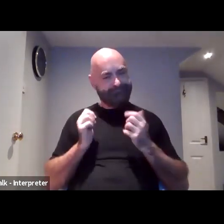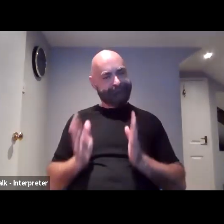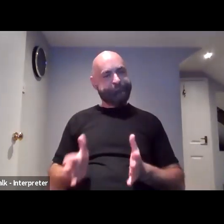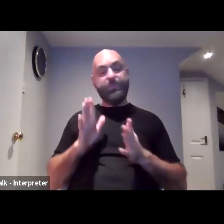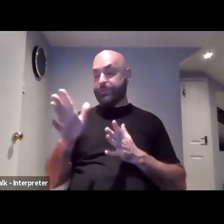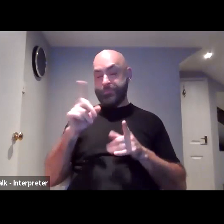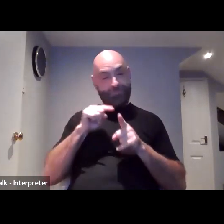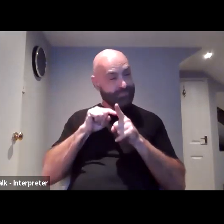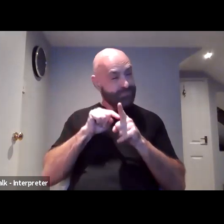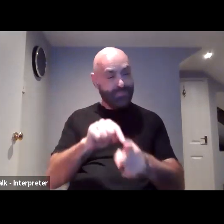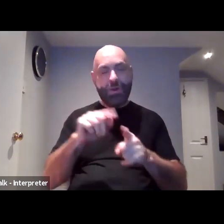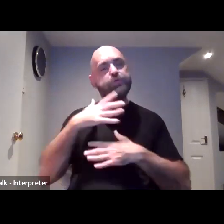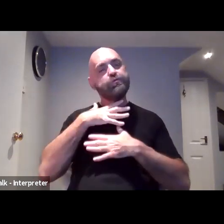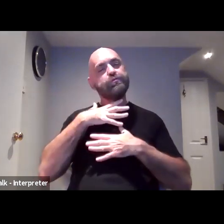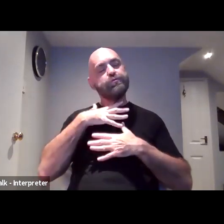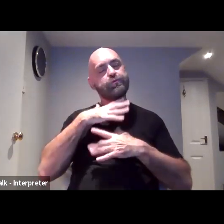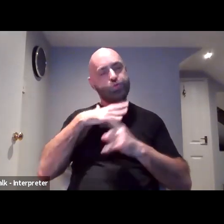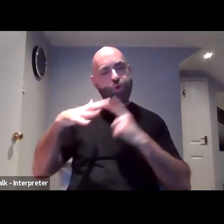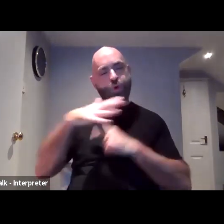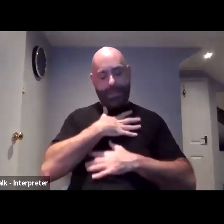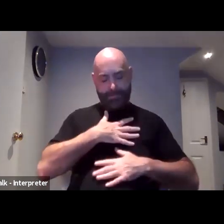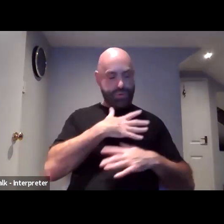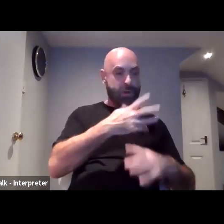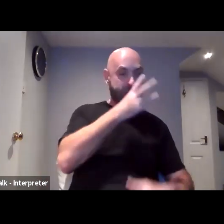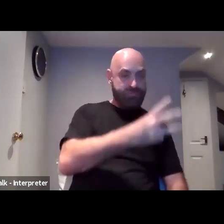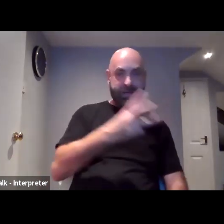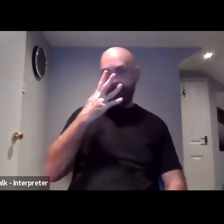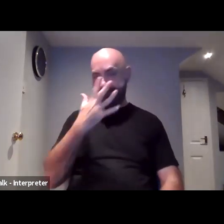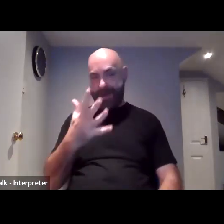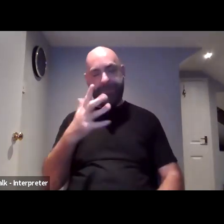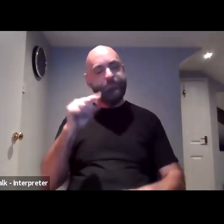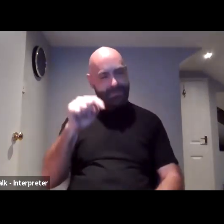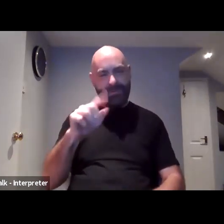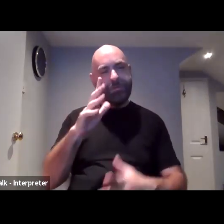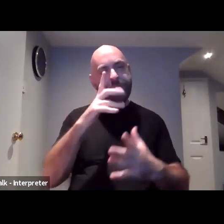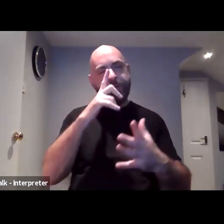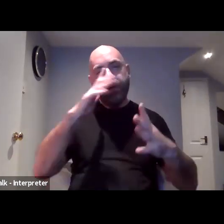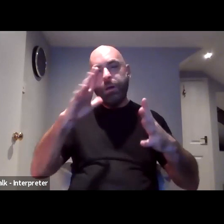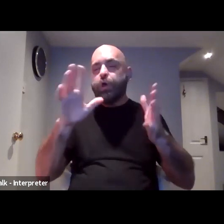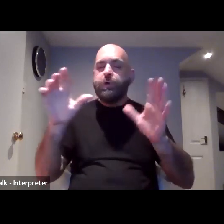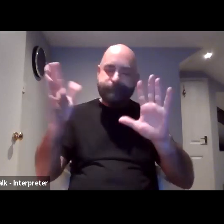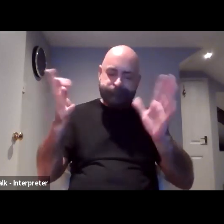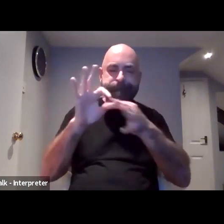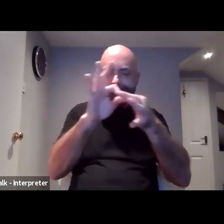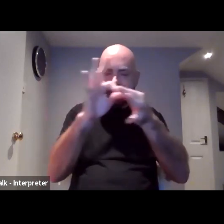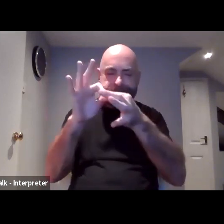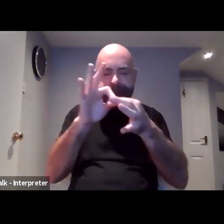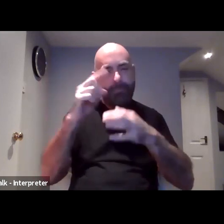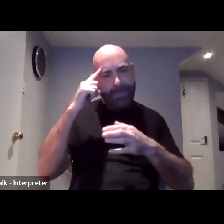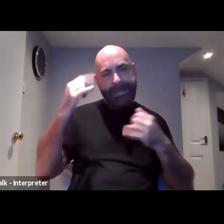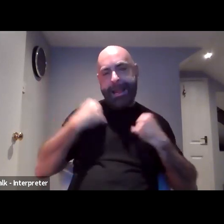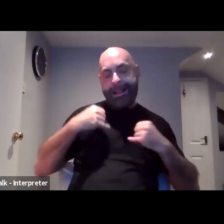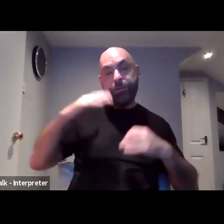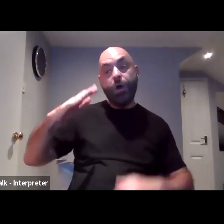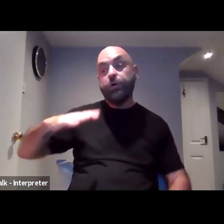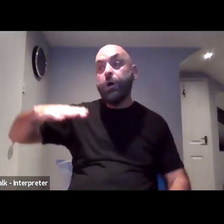track. Socio-emotional difficulties at age 3 and 5 are more likely to be correlated with mental ill health later